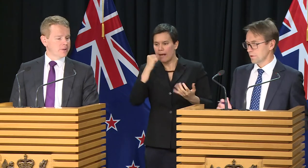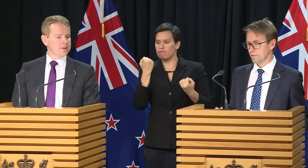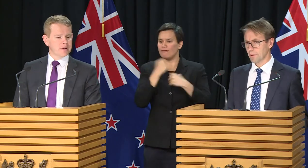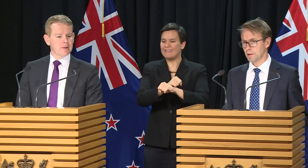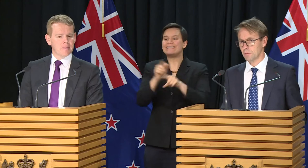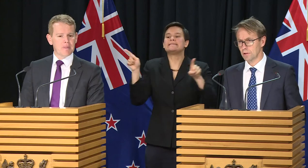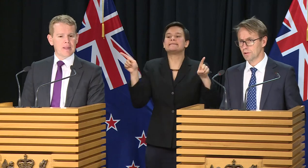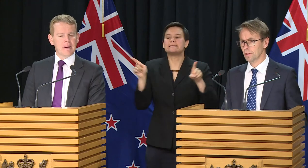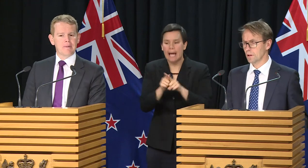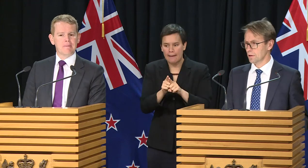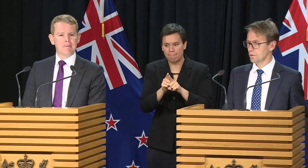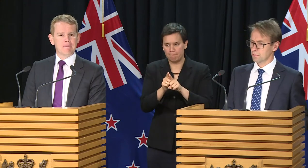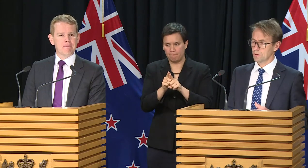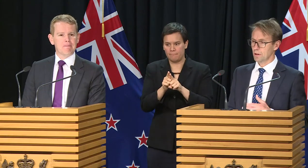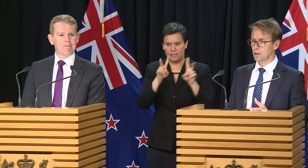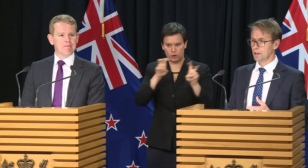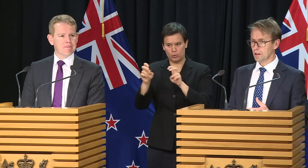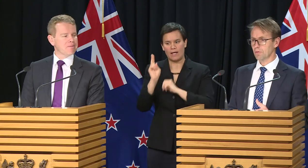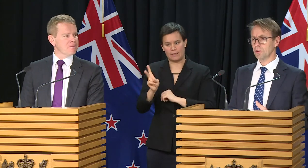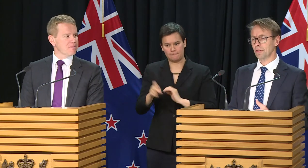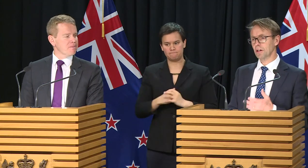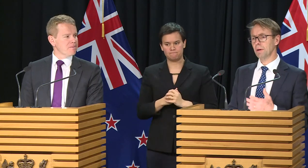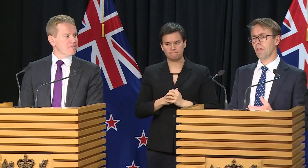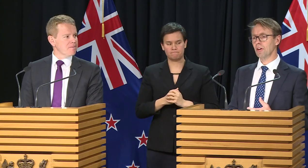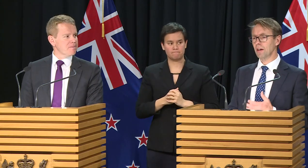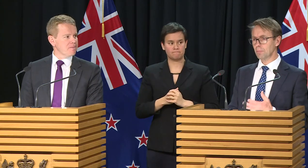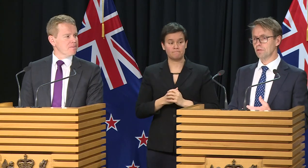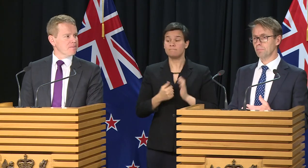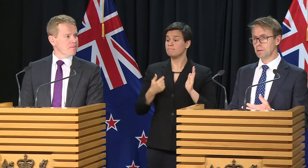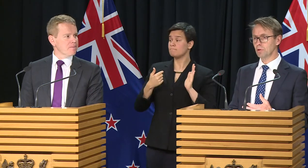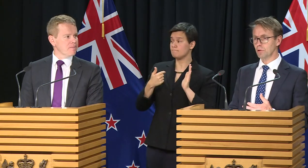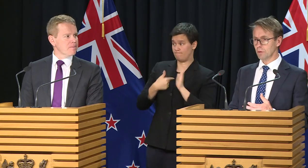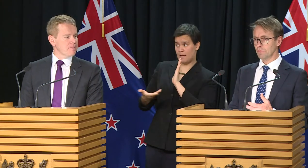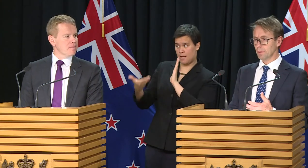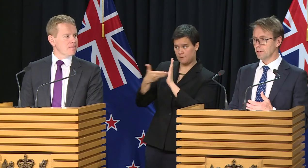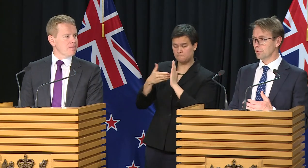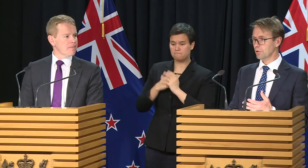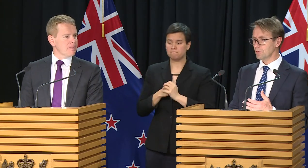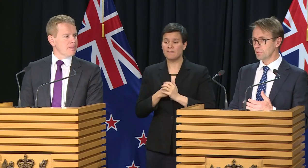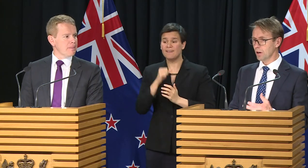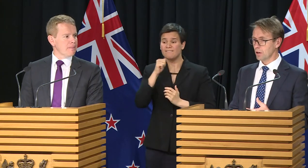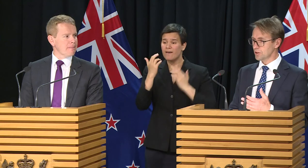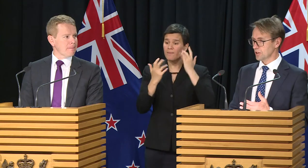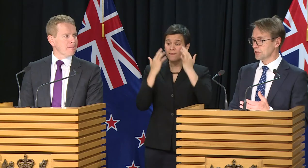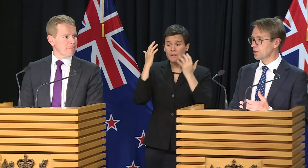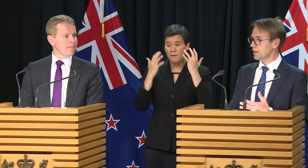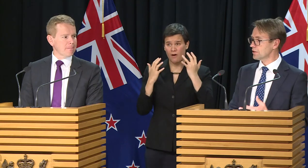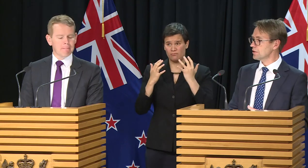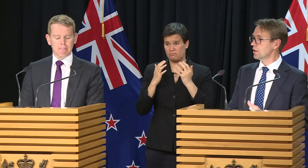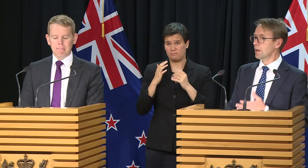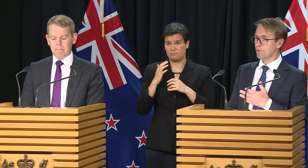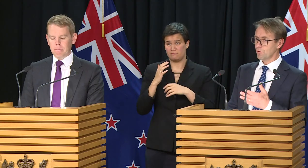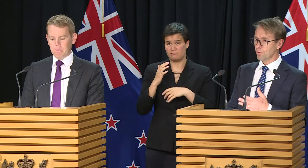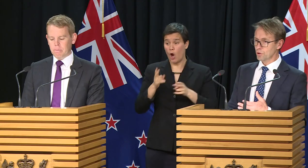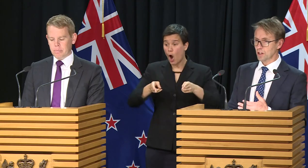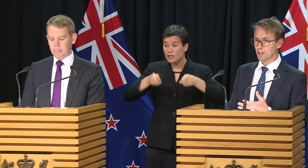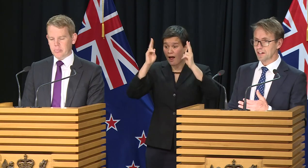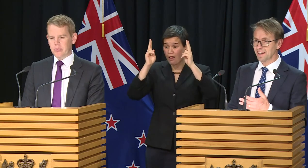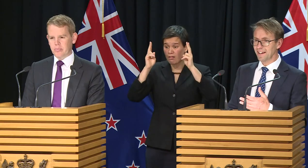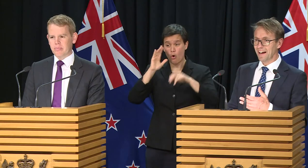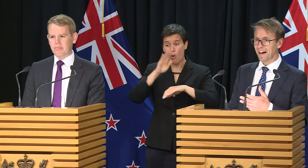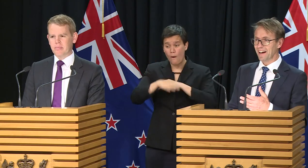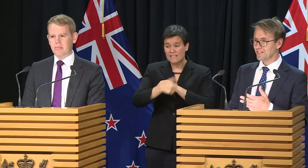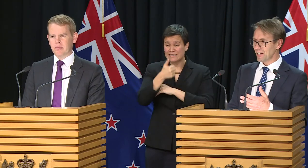follow-up comment there, if I may, Minister. Again, if we think about the number of people who have been through, over 60,000, for